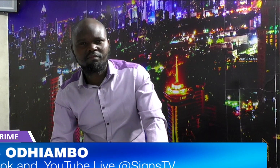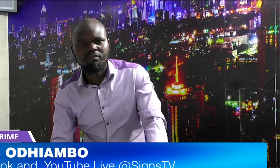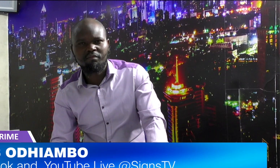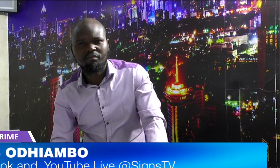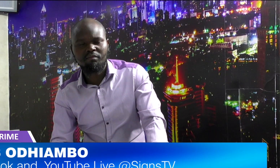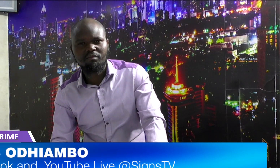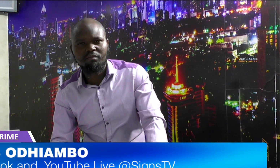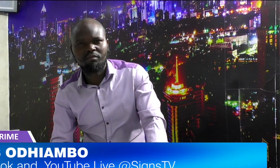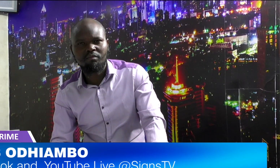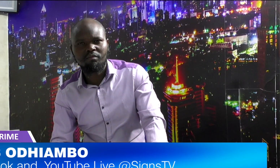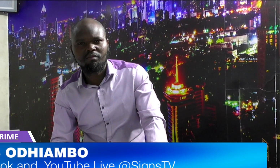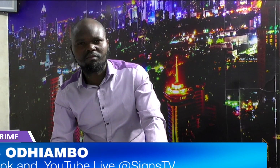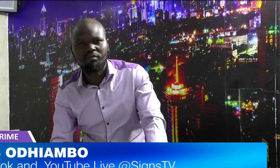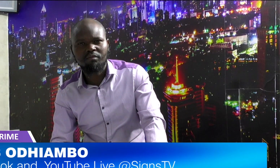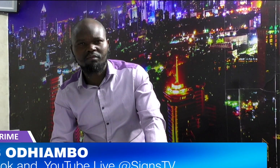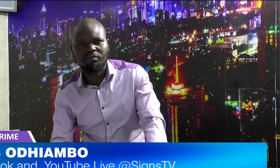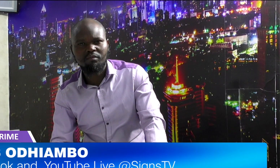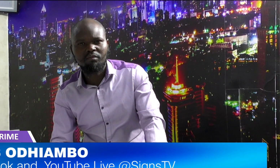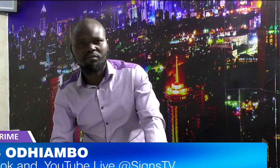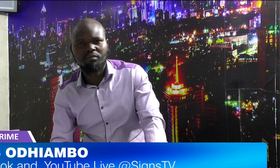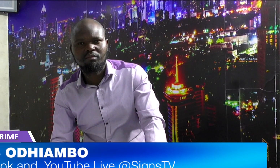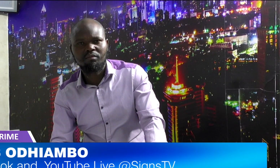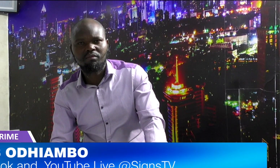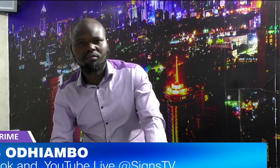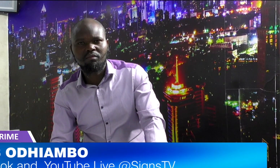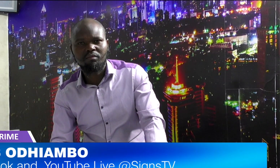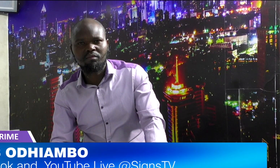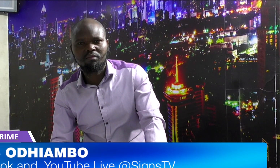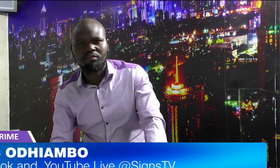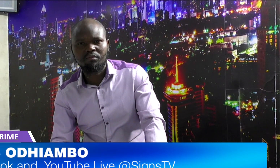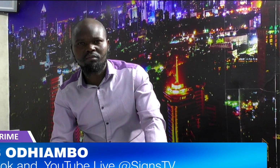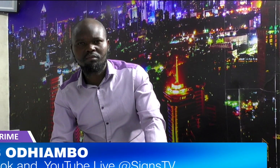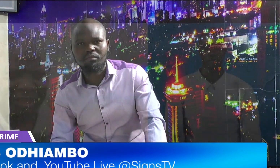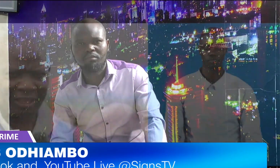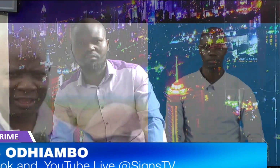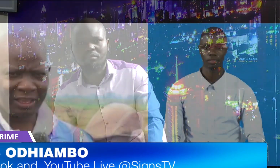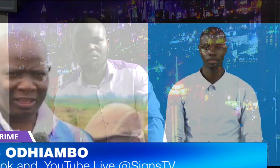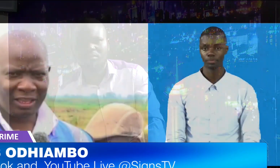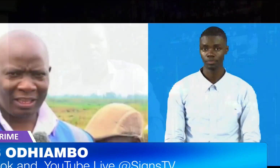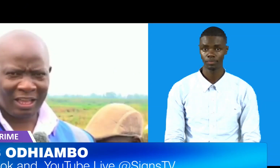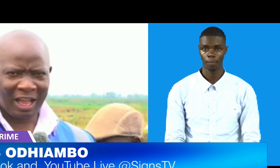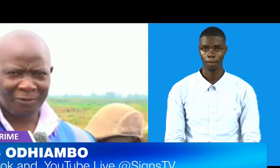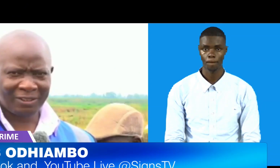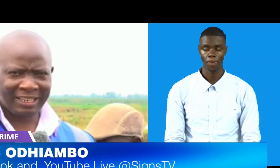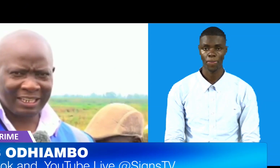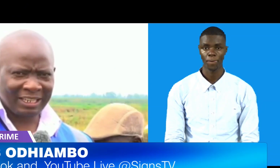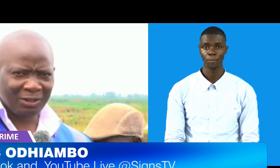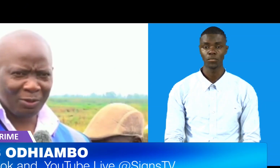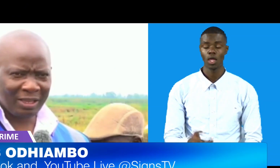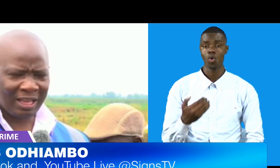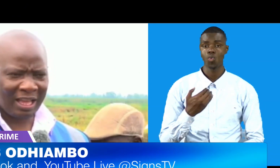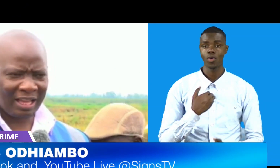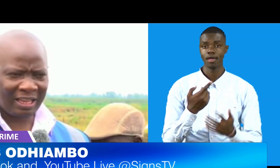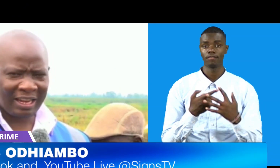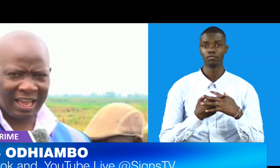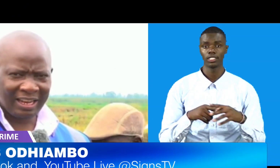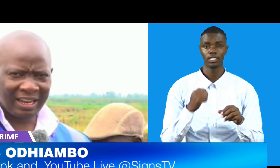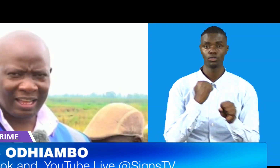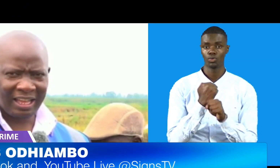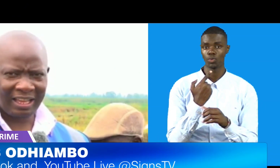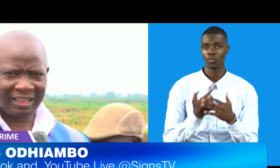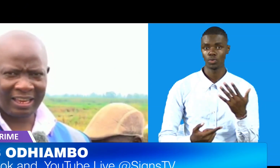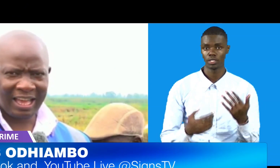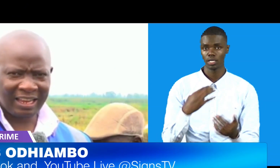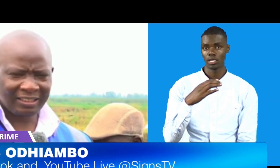the West Kano irrigation scheme to facilitate water evacuation during floods. We have started doing